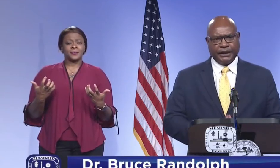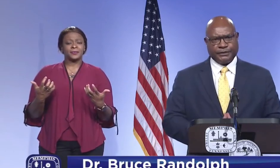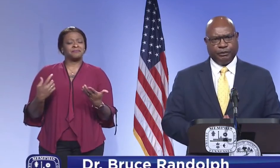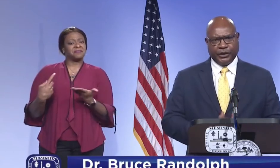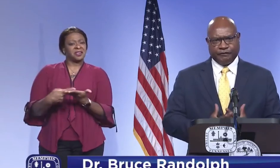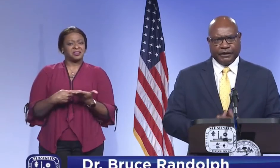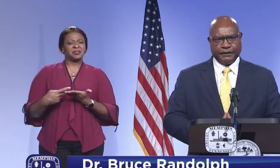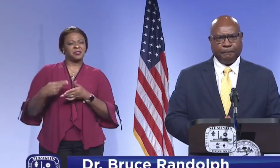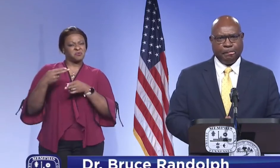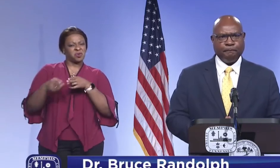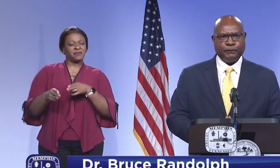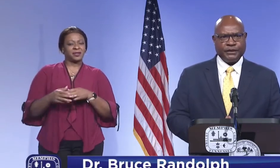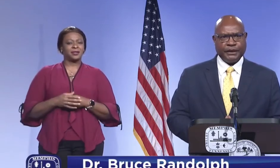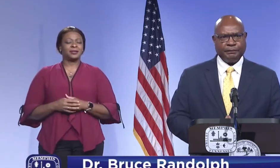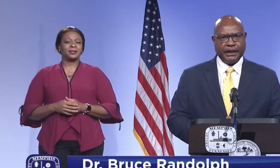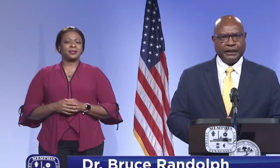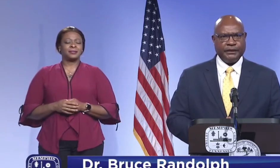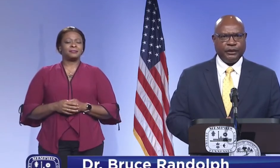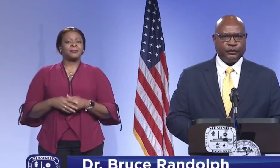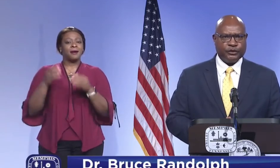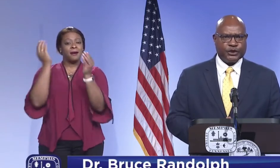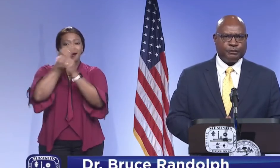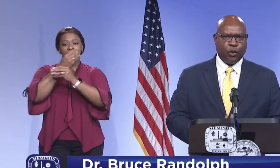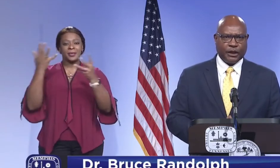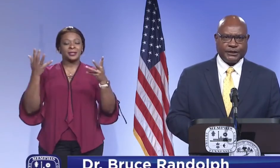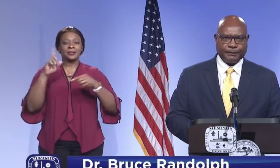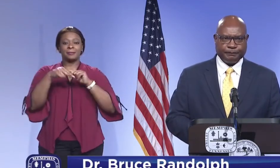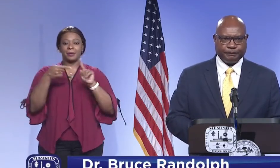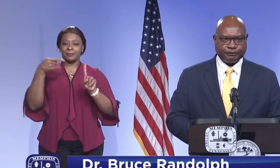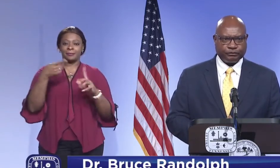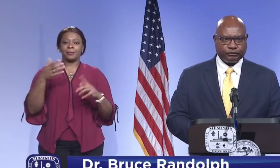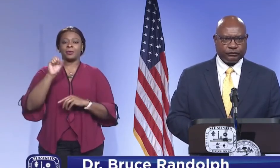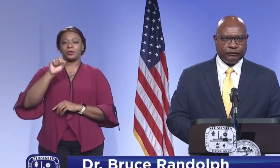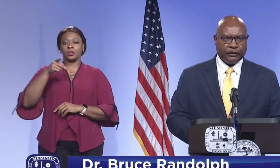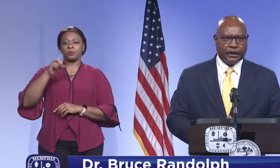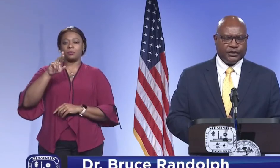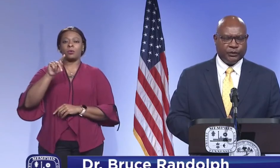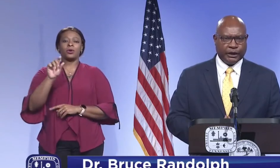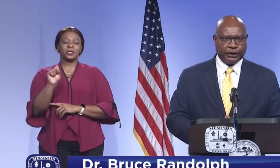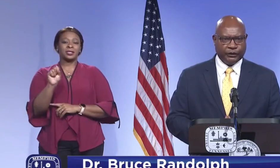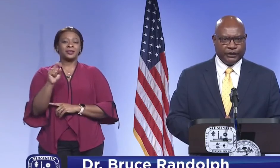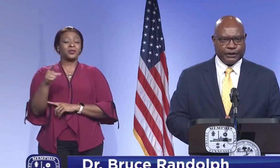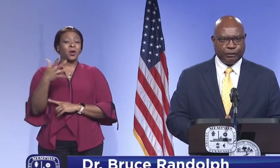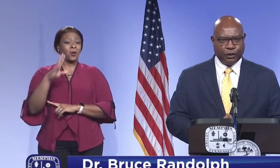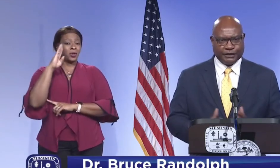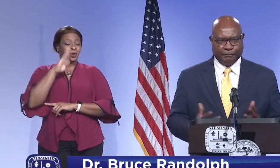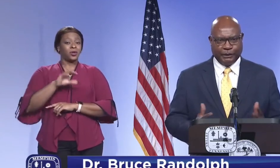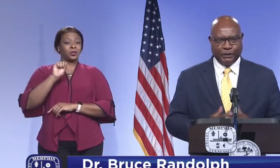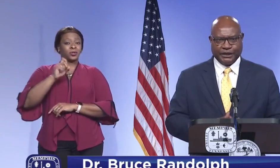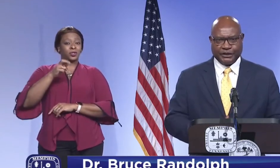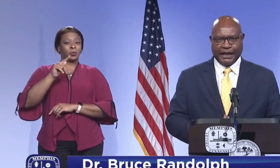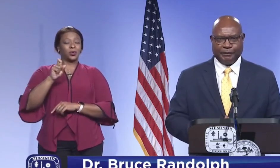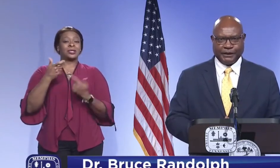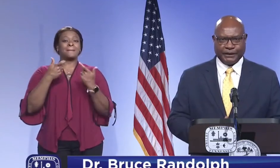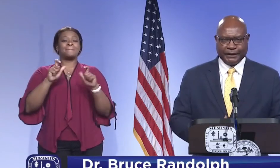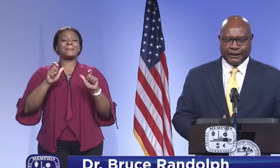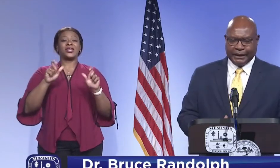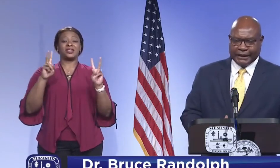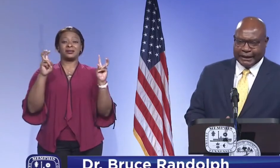discuss briefly is an update on sports. As you well know, that sports have been a major